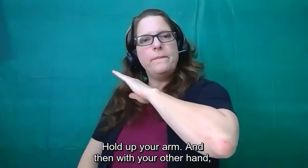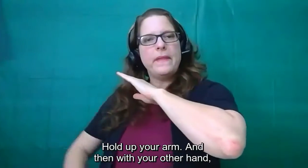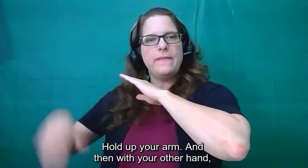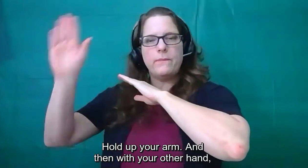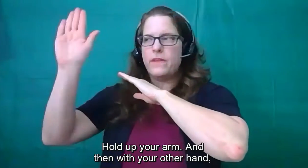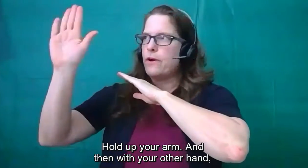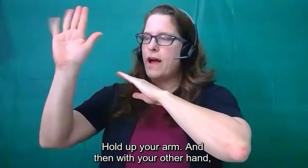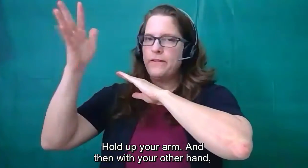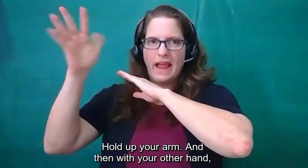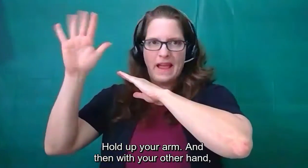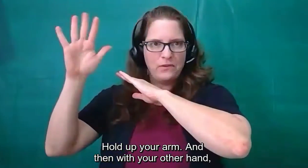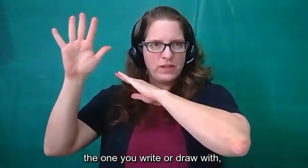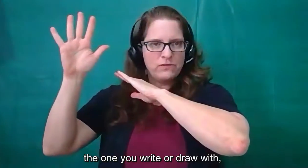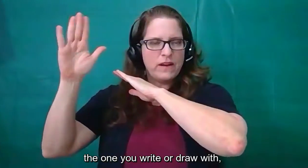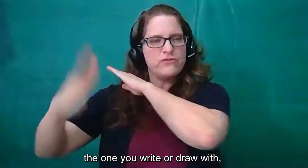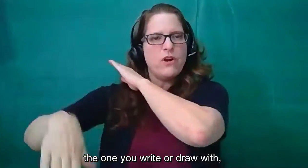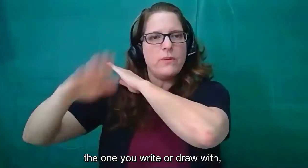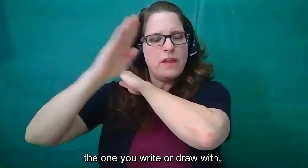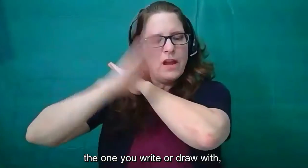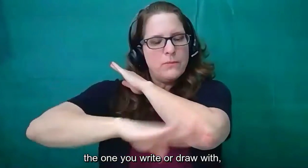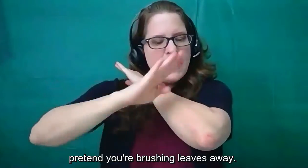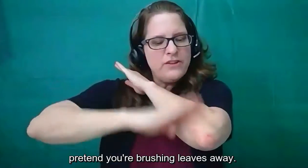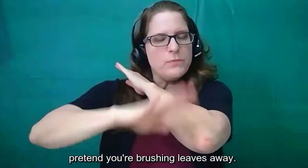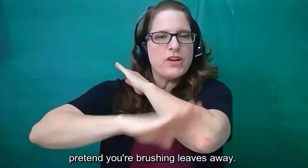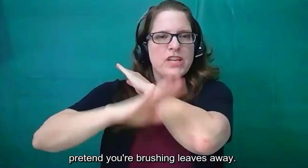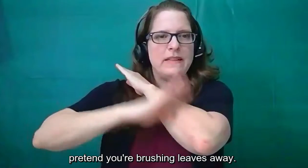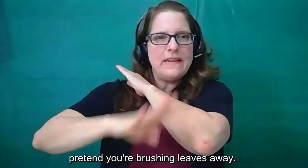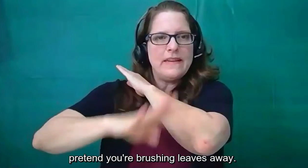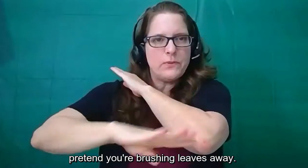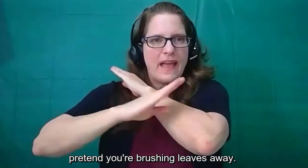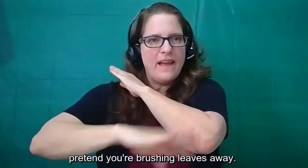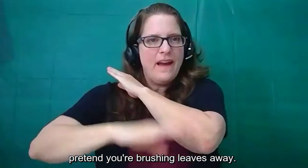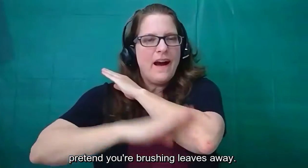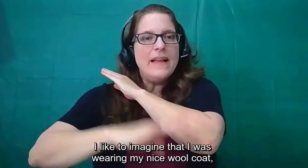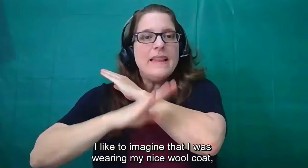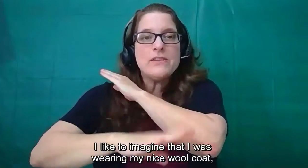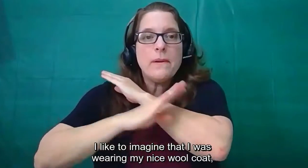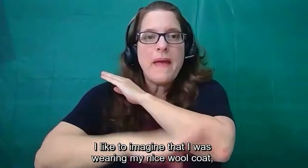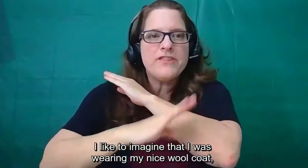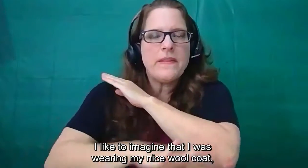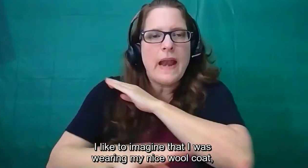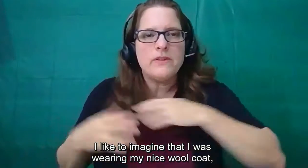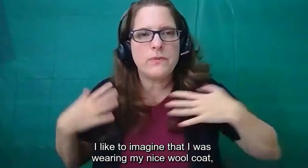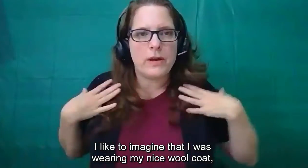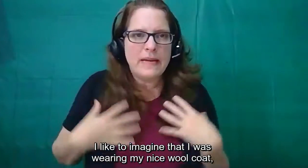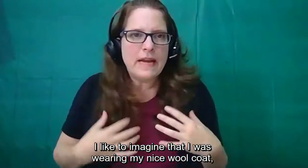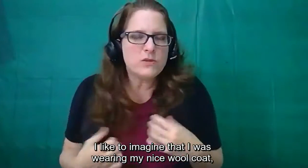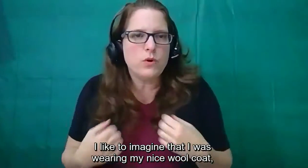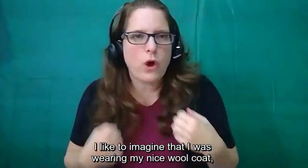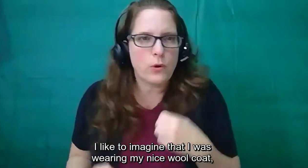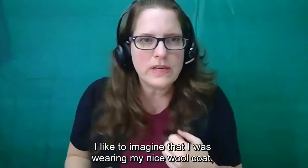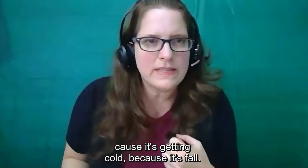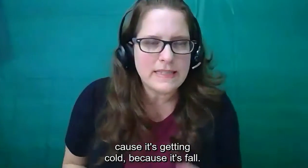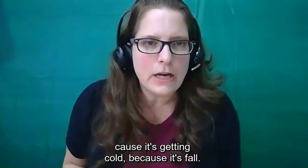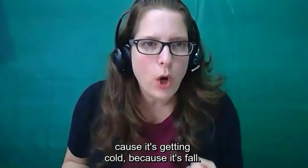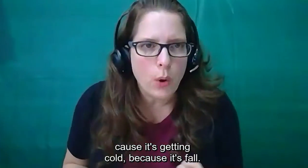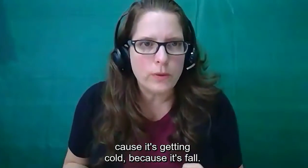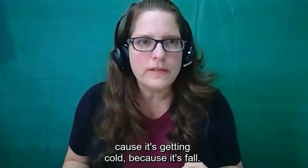and then with your other hand, the one you write or draw with, pretend you're brushing leaves away. I like to imagine that I was wearing my nice wool coat because it's getting cold, because